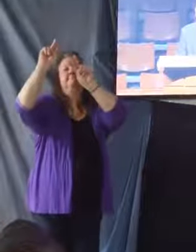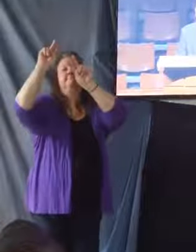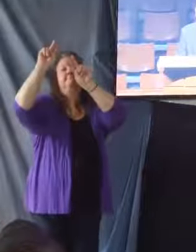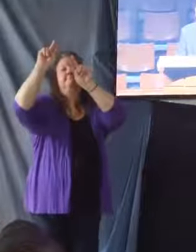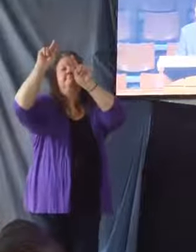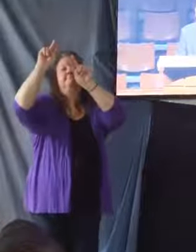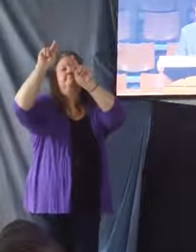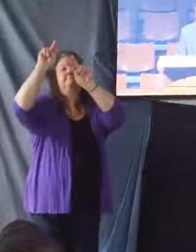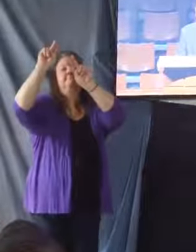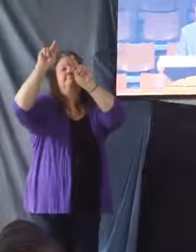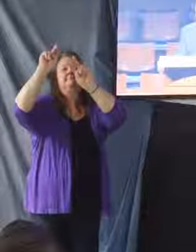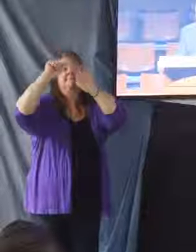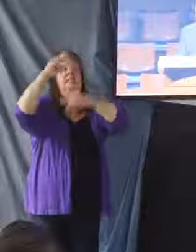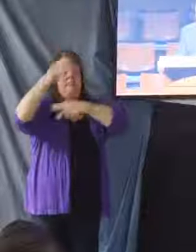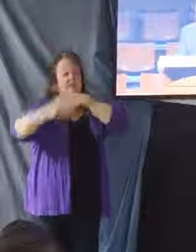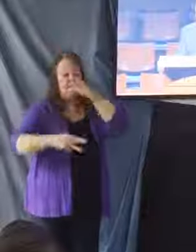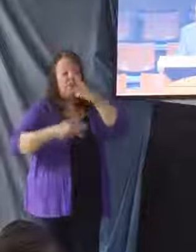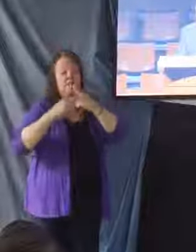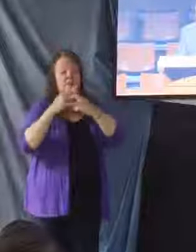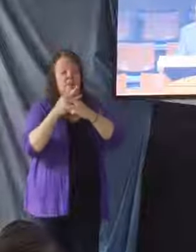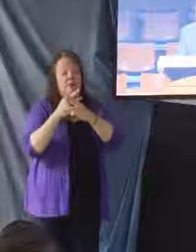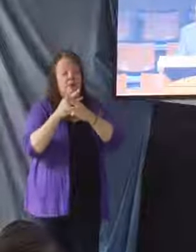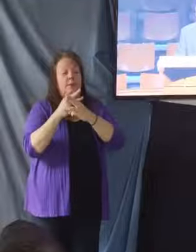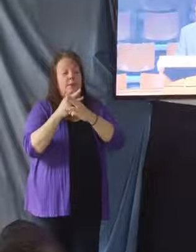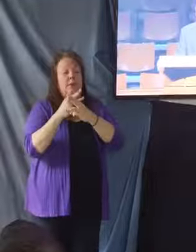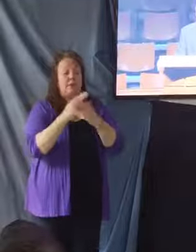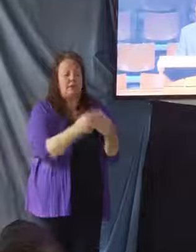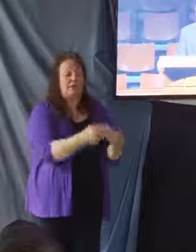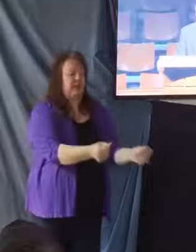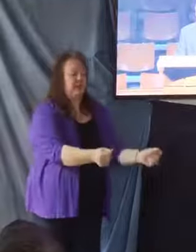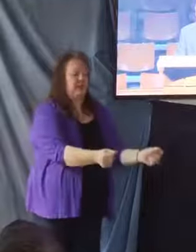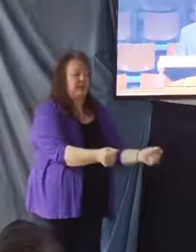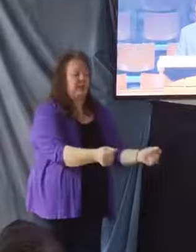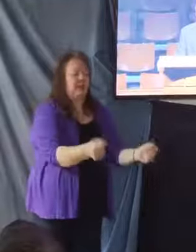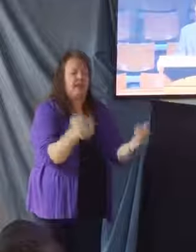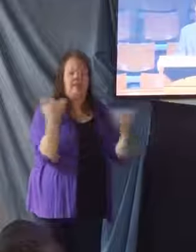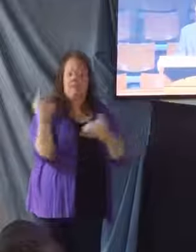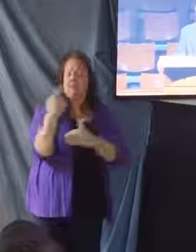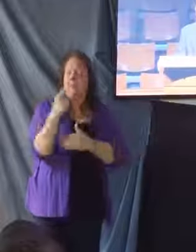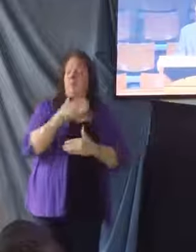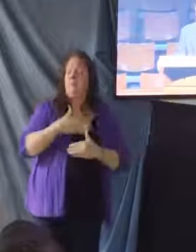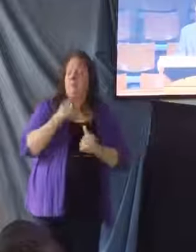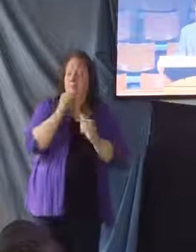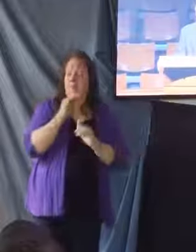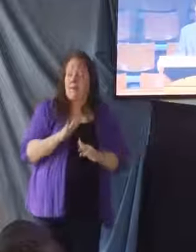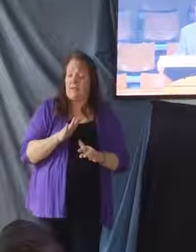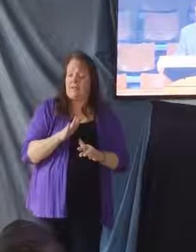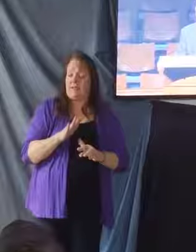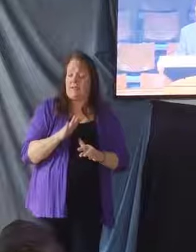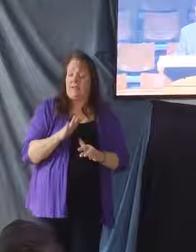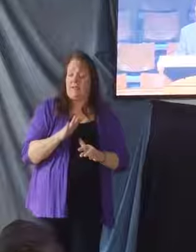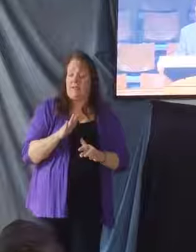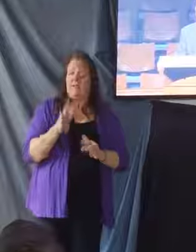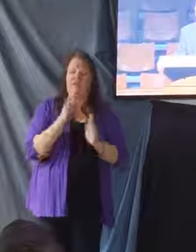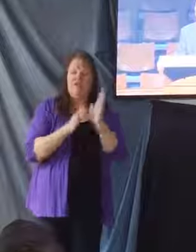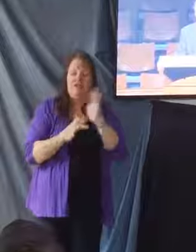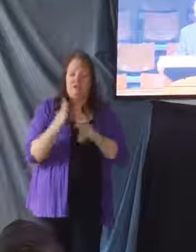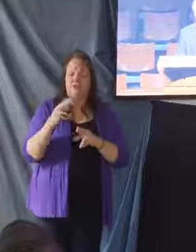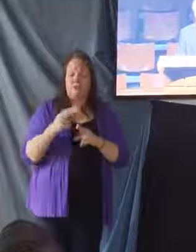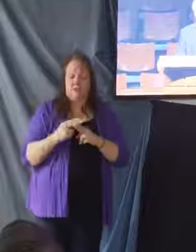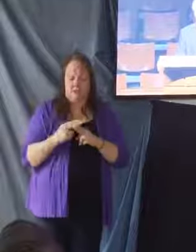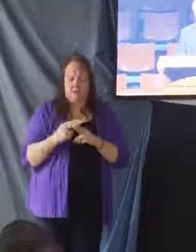even in a world that is passing by. Bless this day, the days You give us ahead. We pray in Christ's